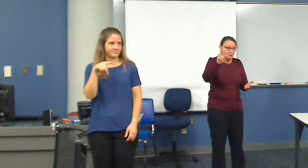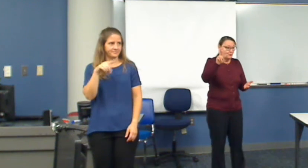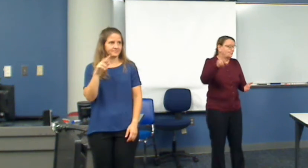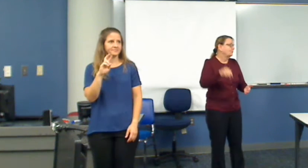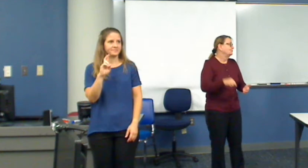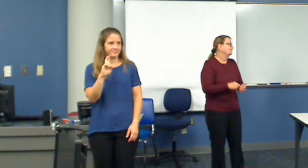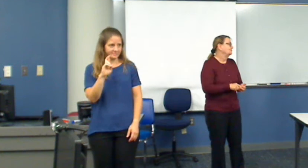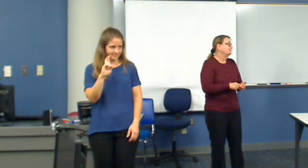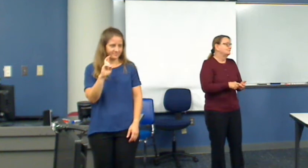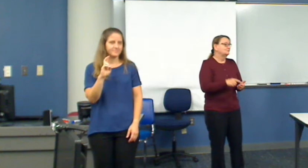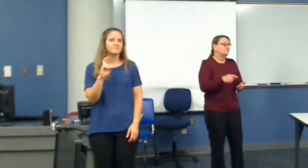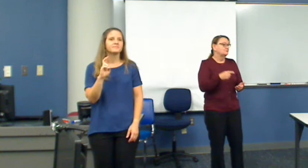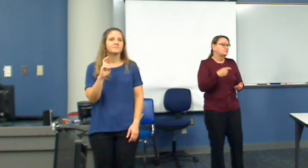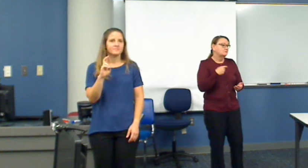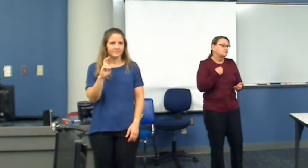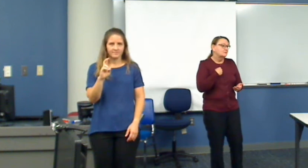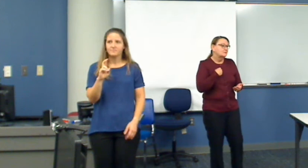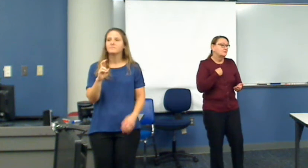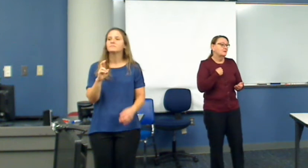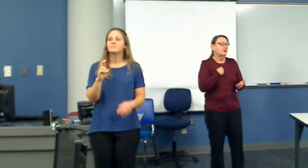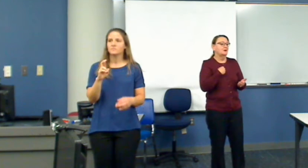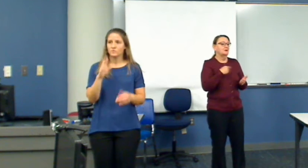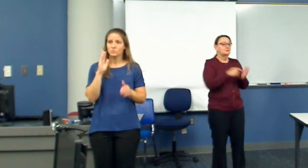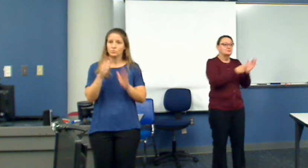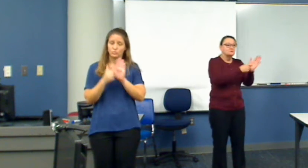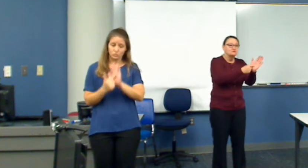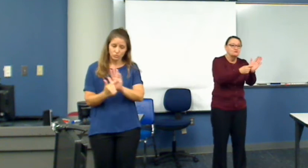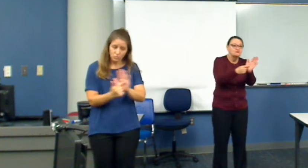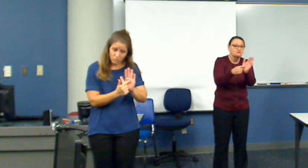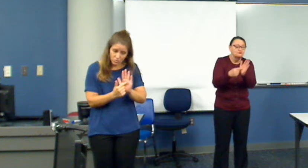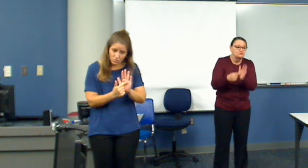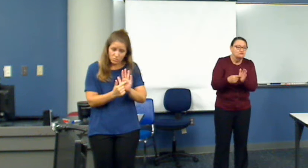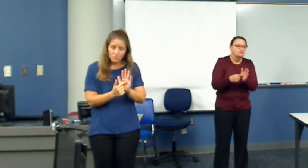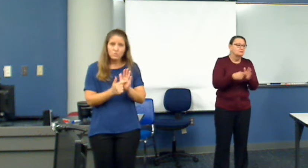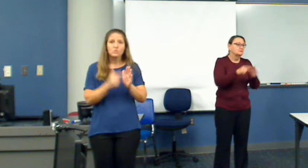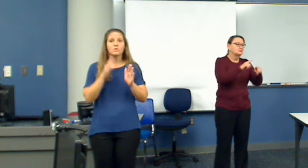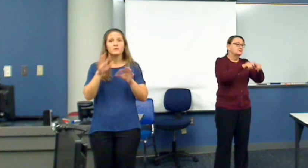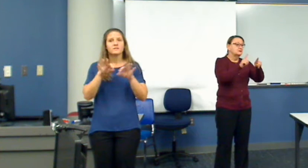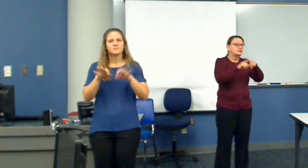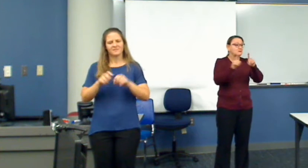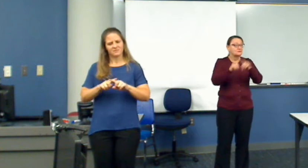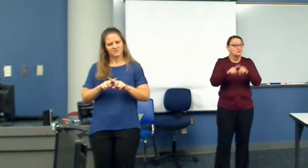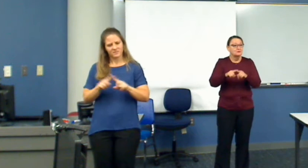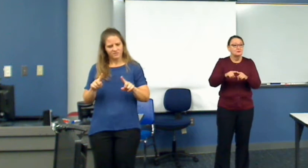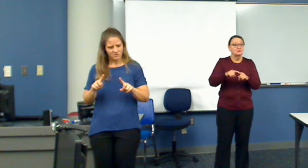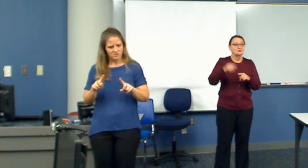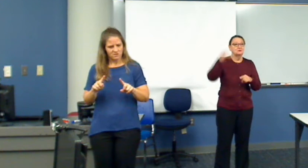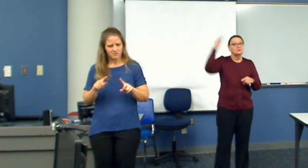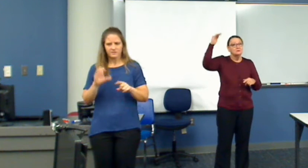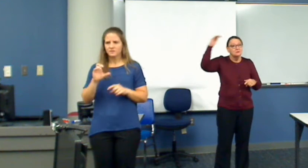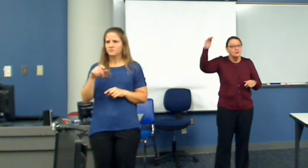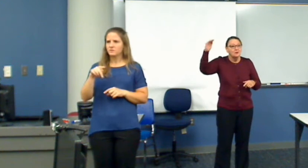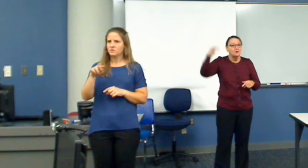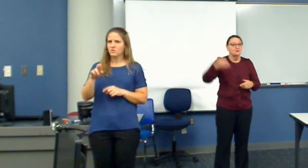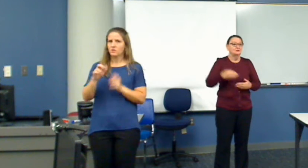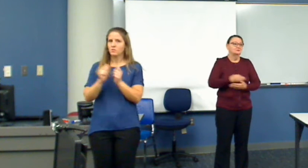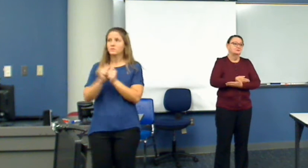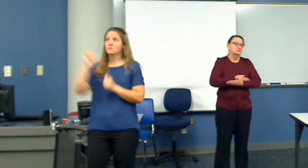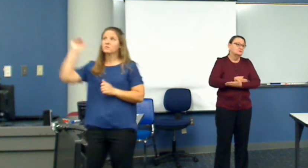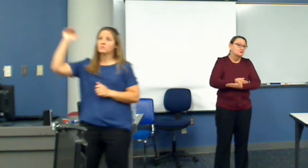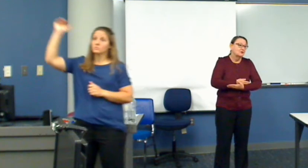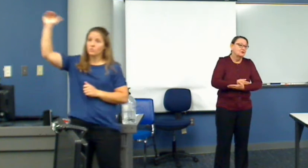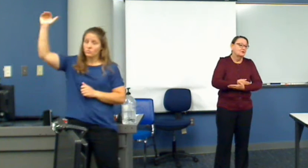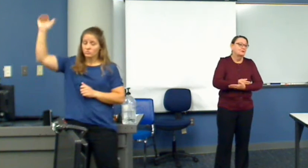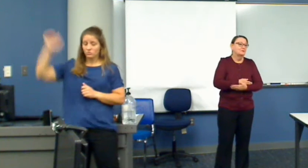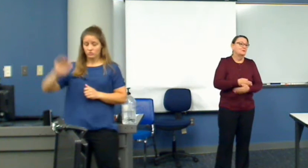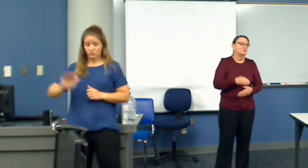And I'm going to do a demonstration, talk about some differences between an adult, a child, and an infant. And